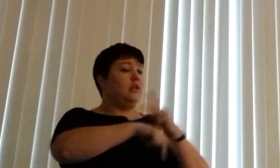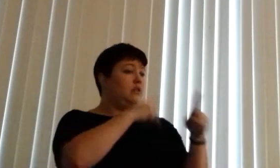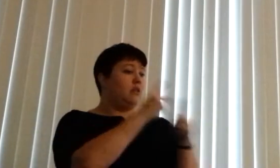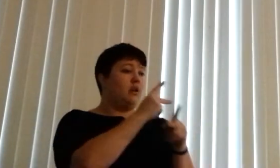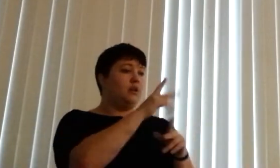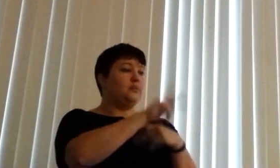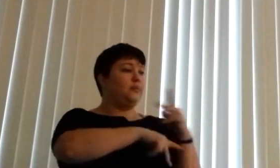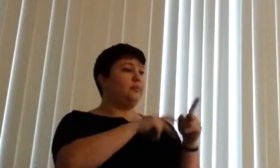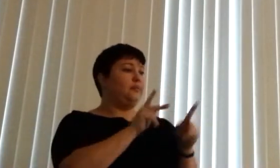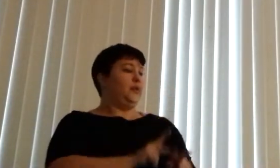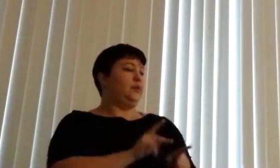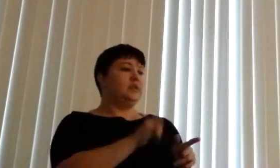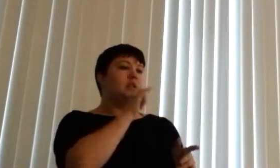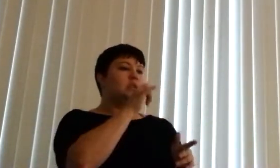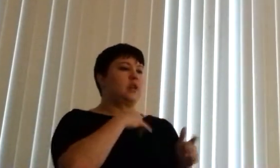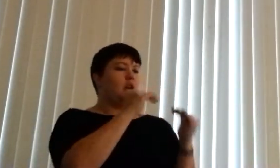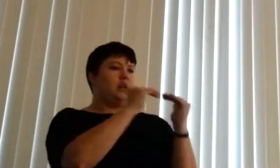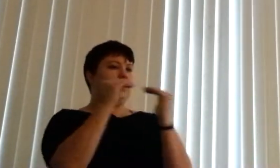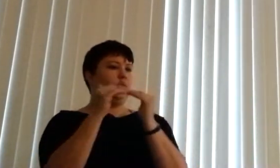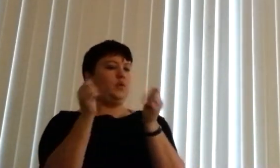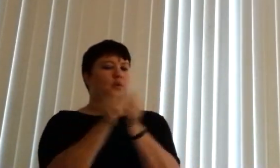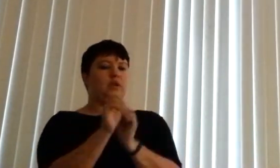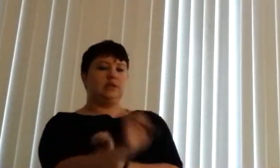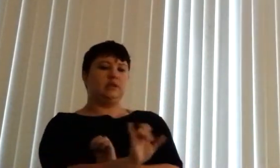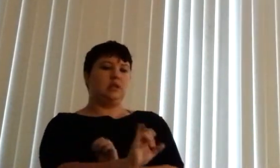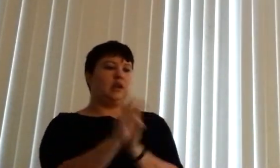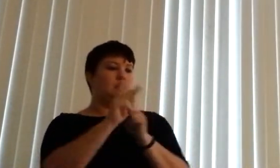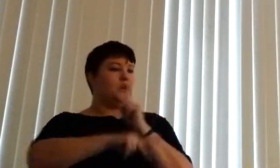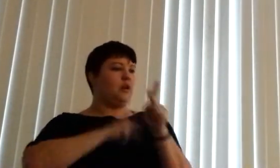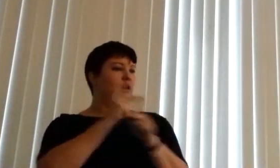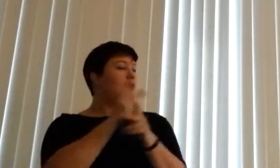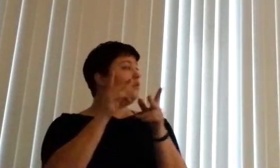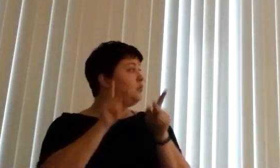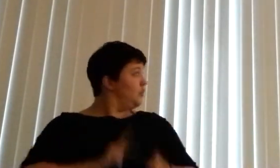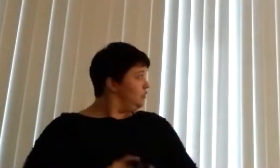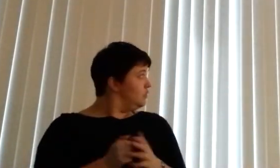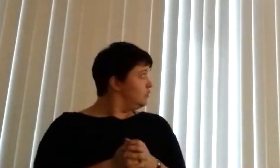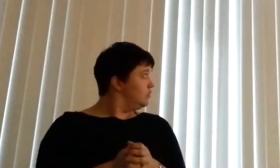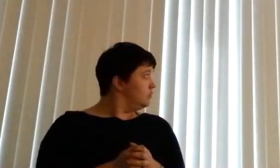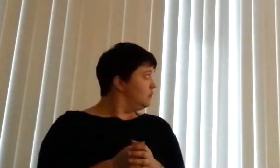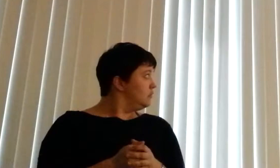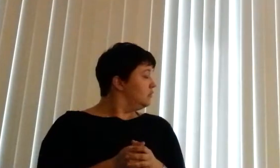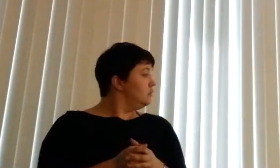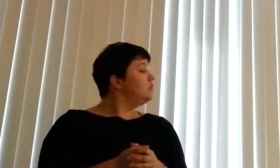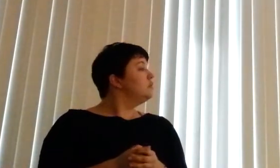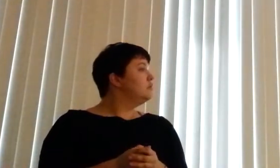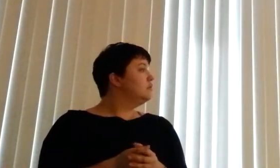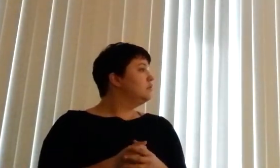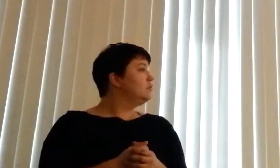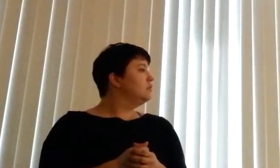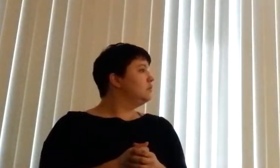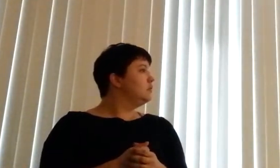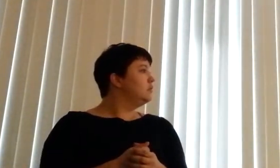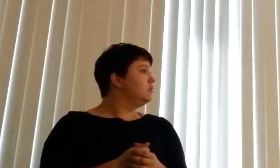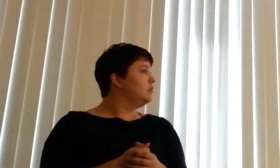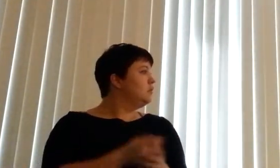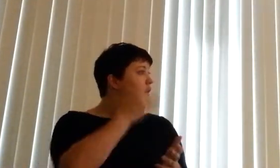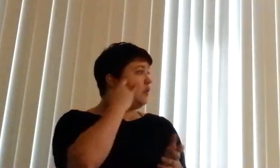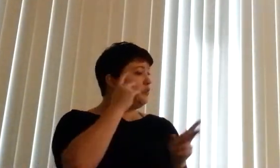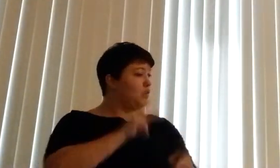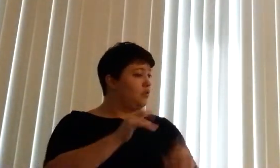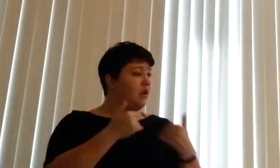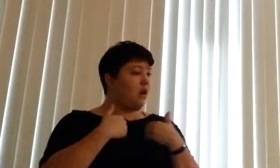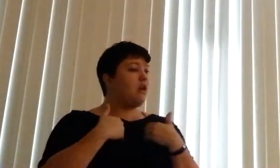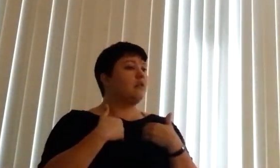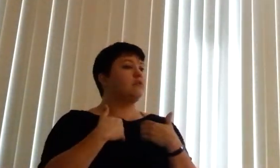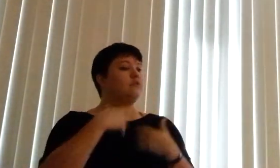equal to a being of that kind. So if persons have preeminent value, then